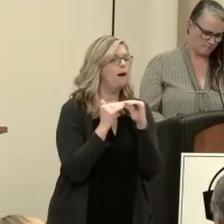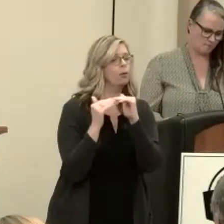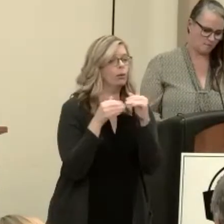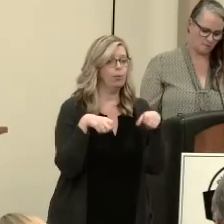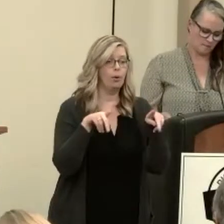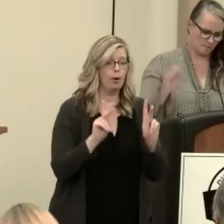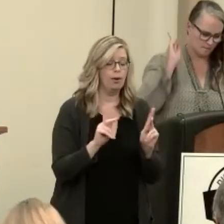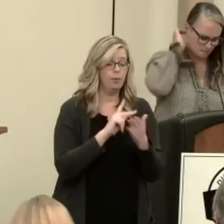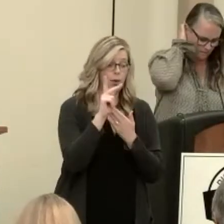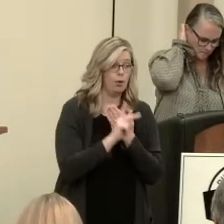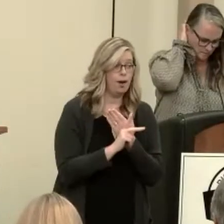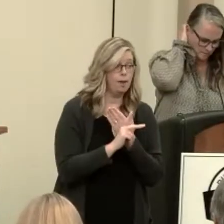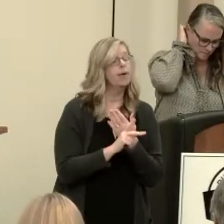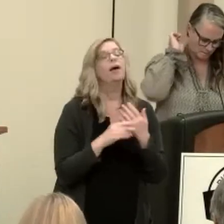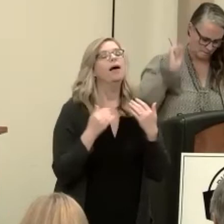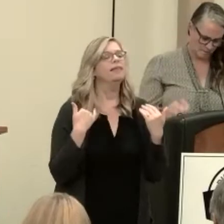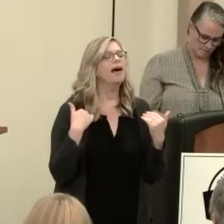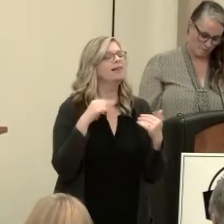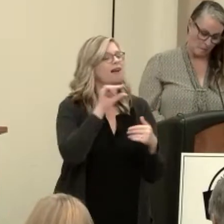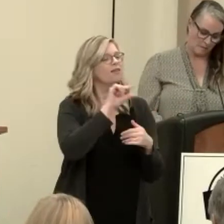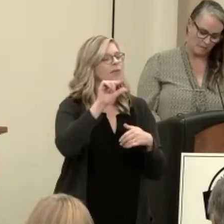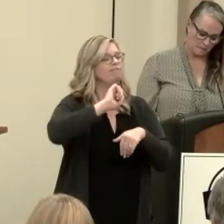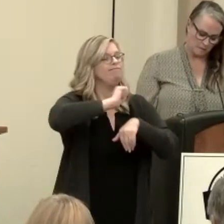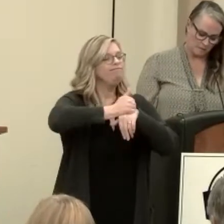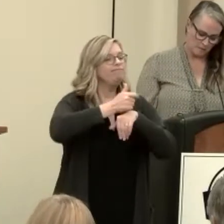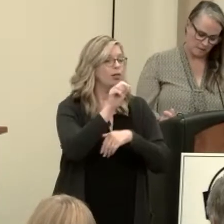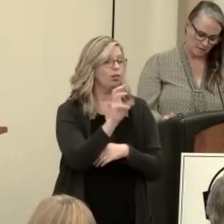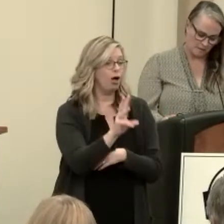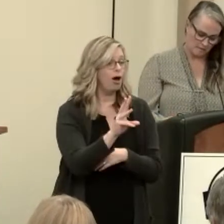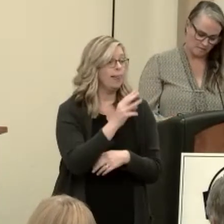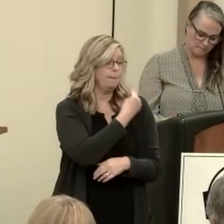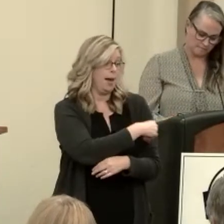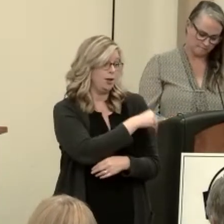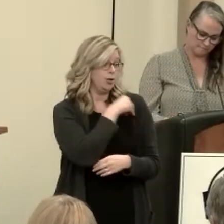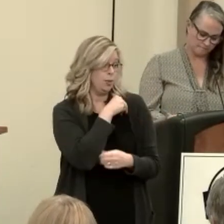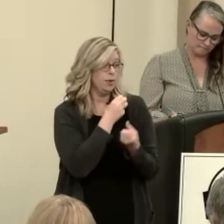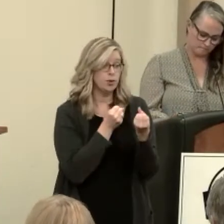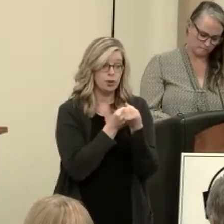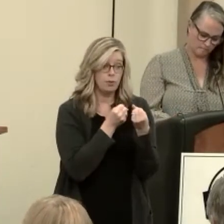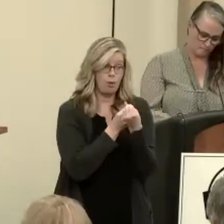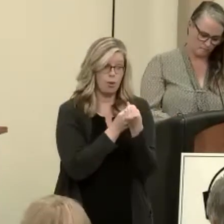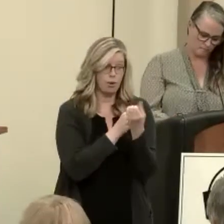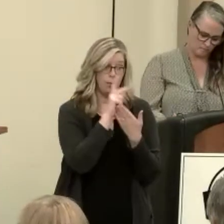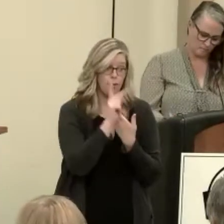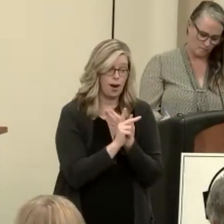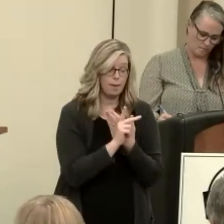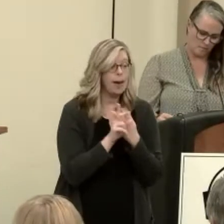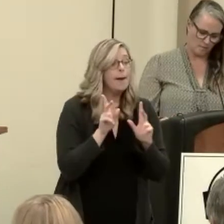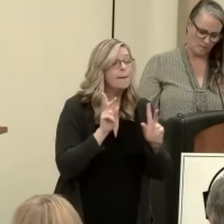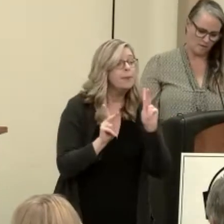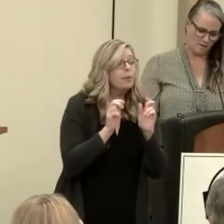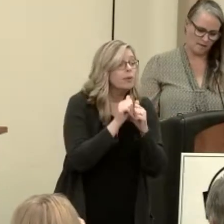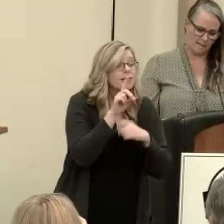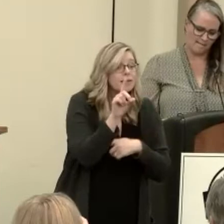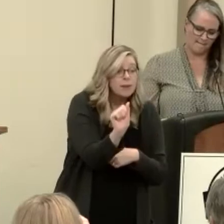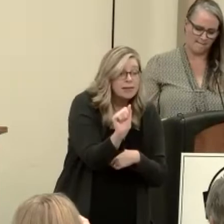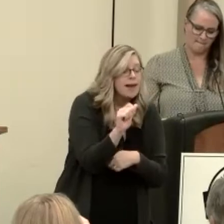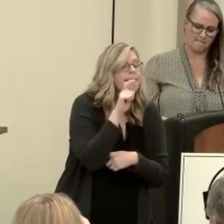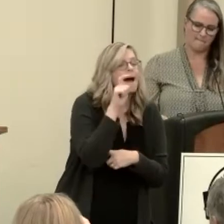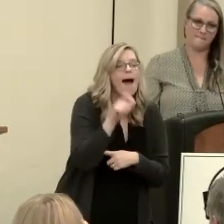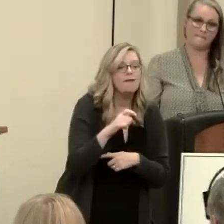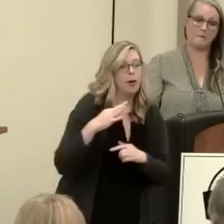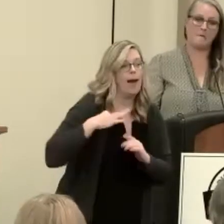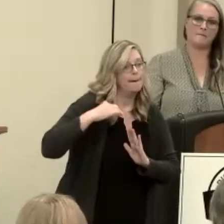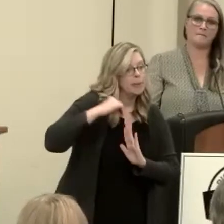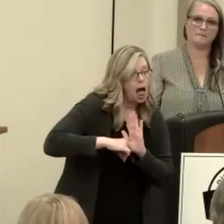in the legislation to create the Manitoba Supports Program so that people with a disability do not have to continuously reapply for